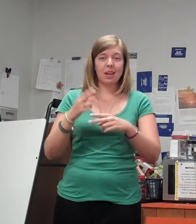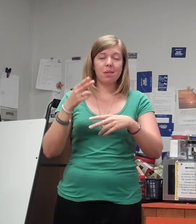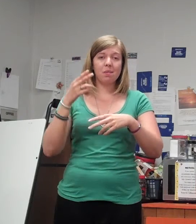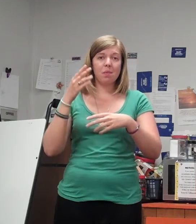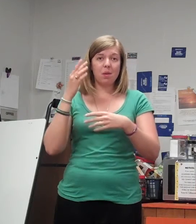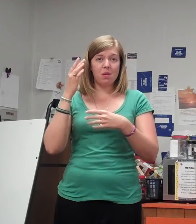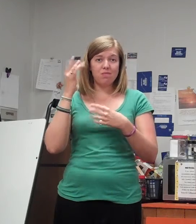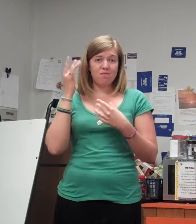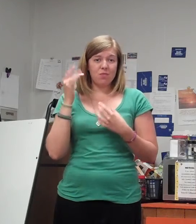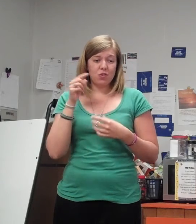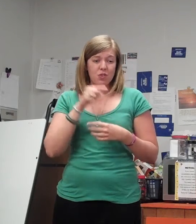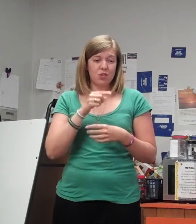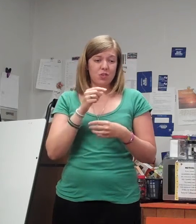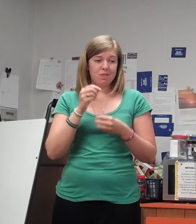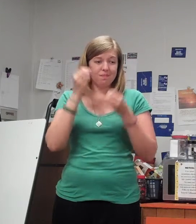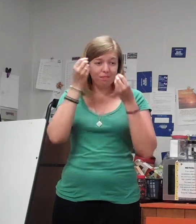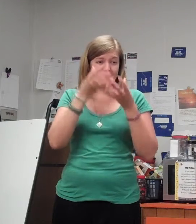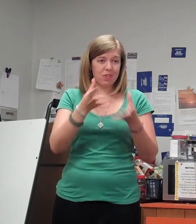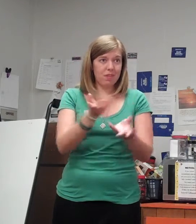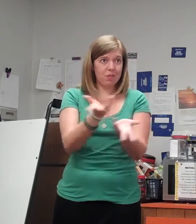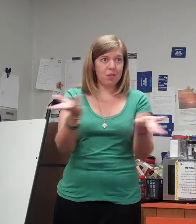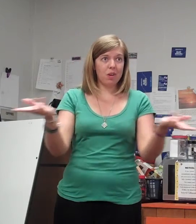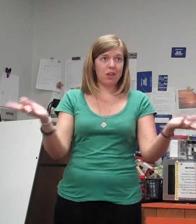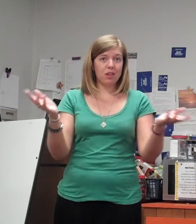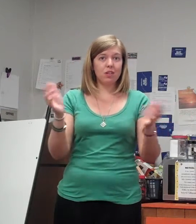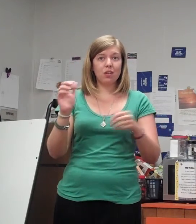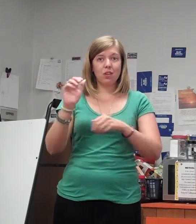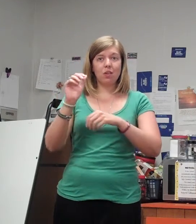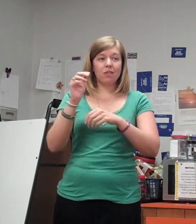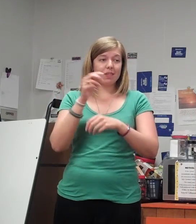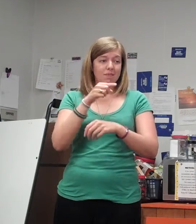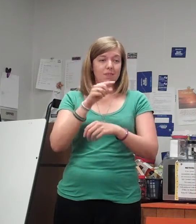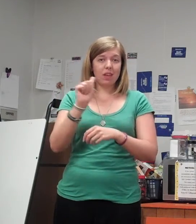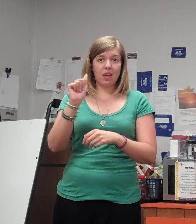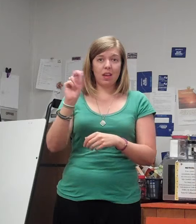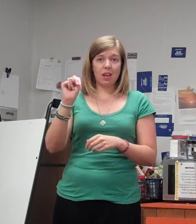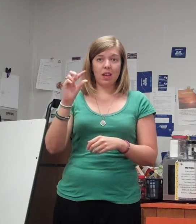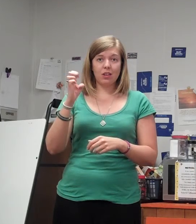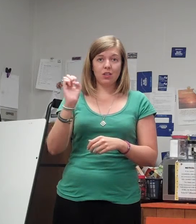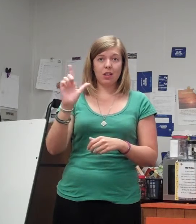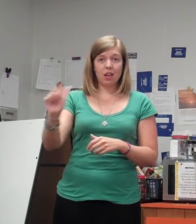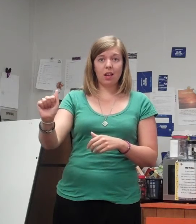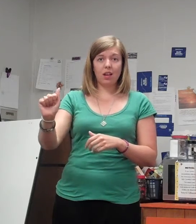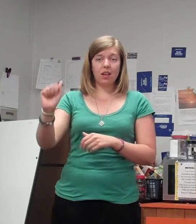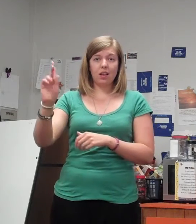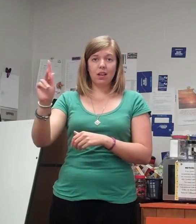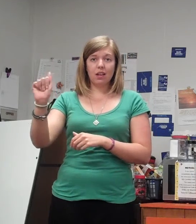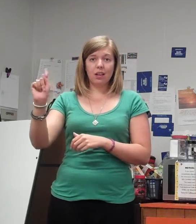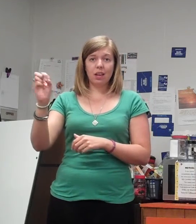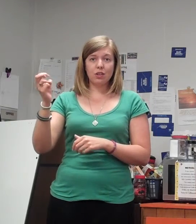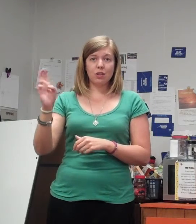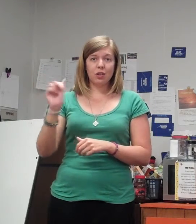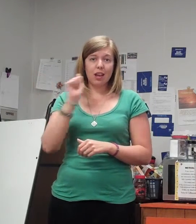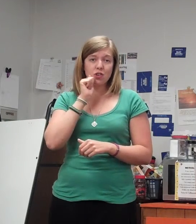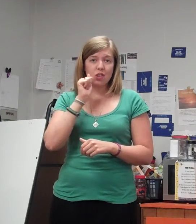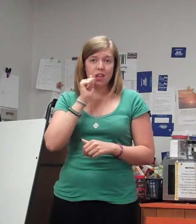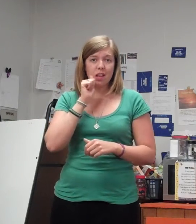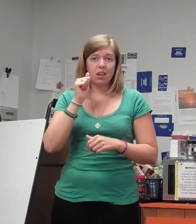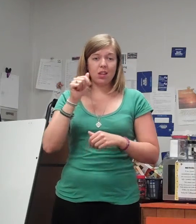most people know it already, but that's how I know Angela Catcher, who's also an instructor here. She was one of my first students. And